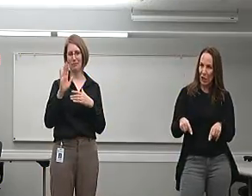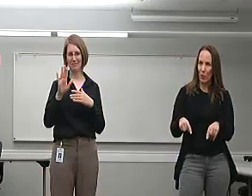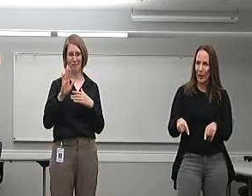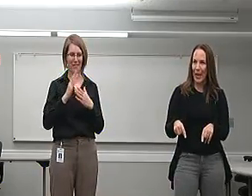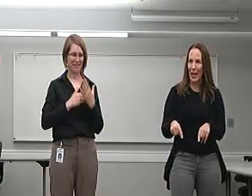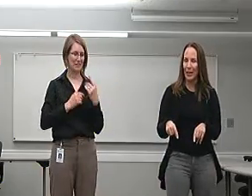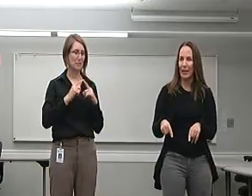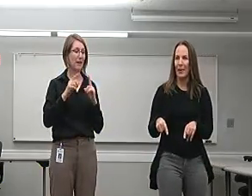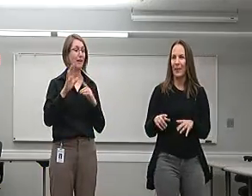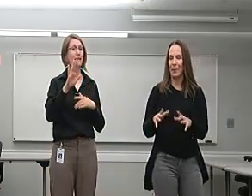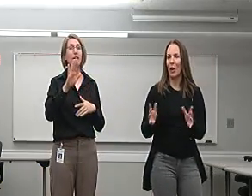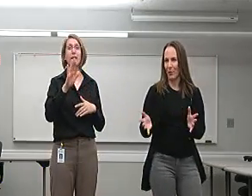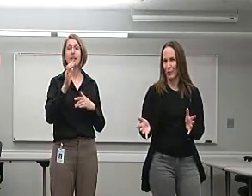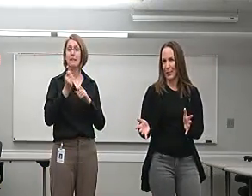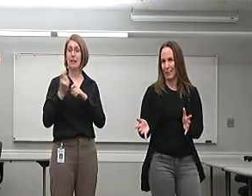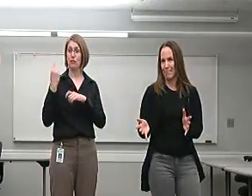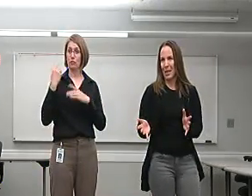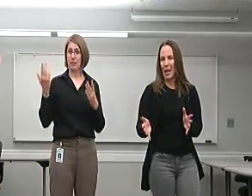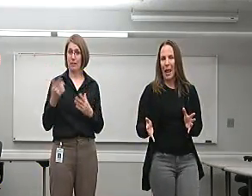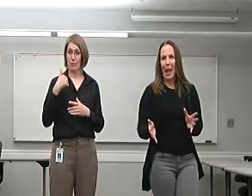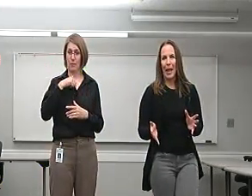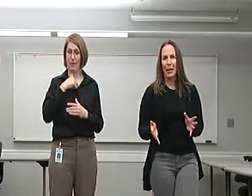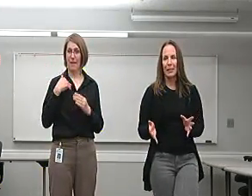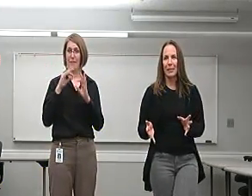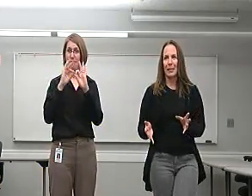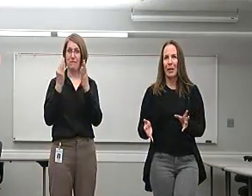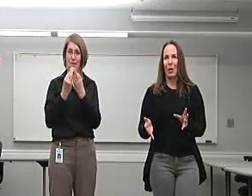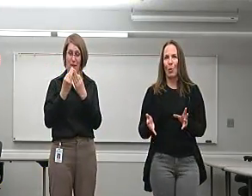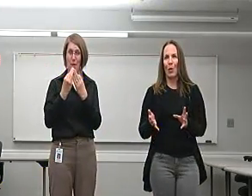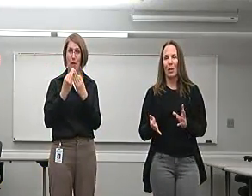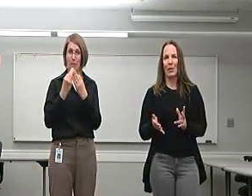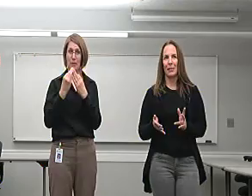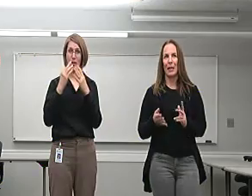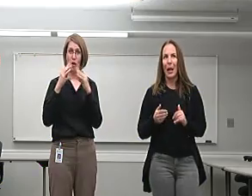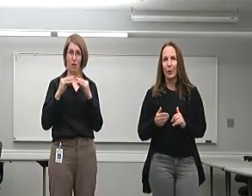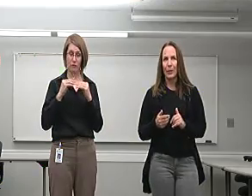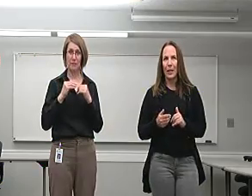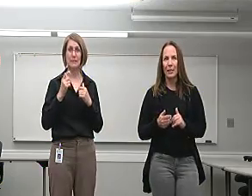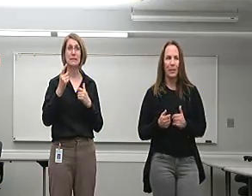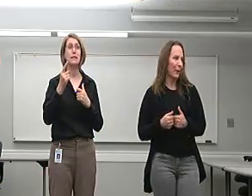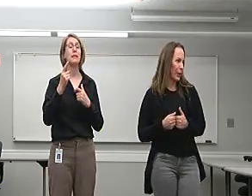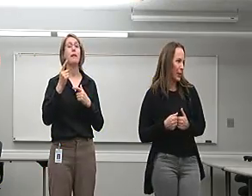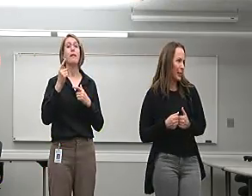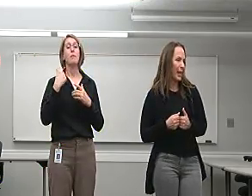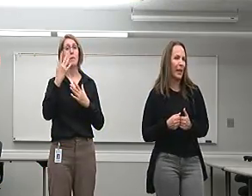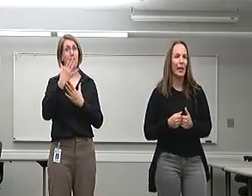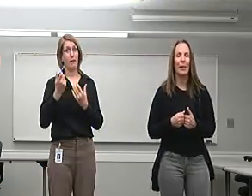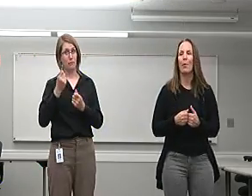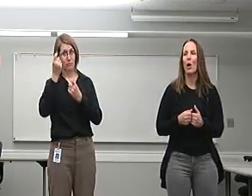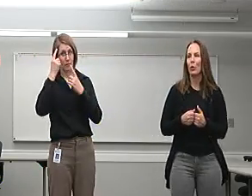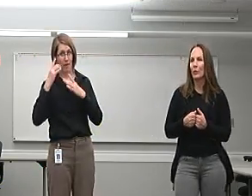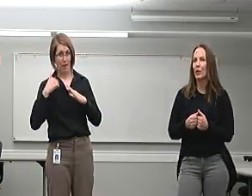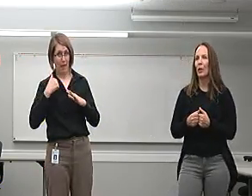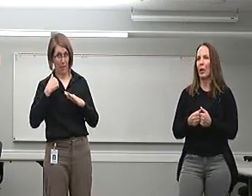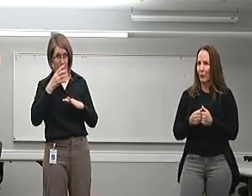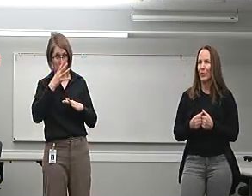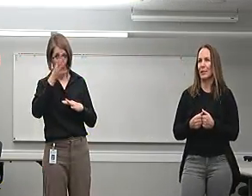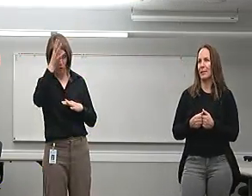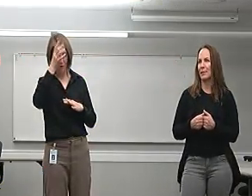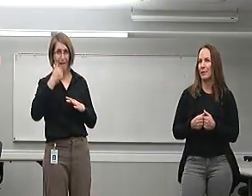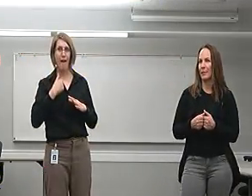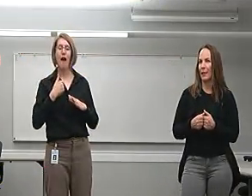a family conference, and one of the things that I realized as a parent is I am over conferences.